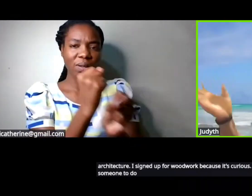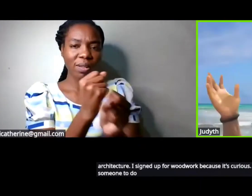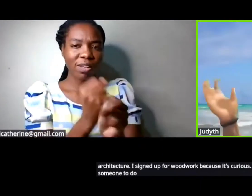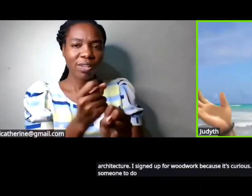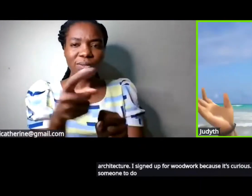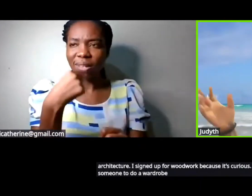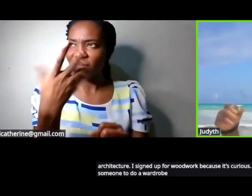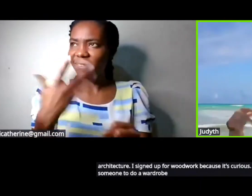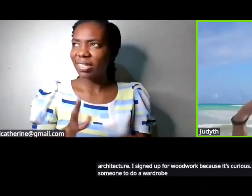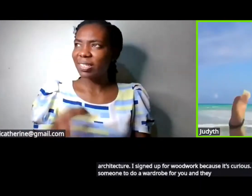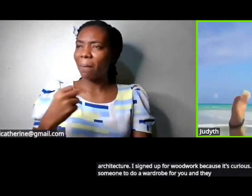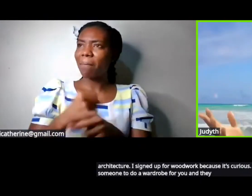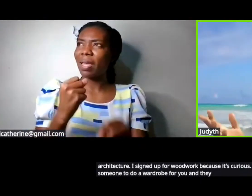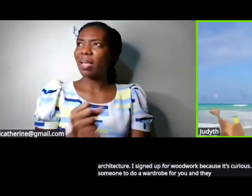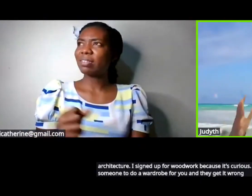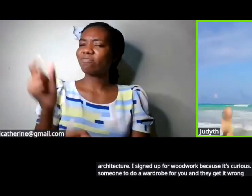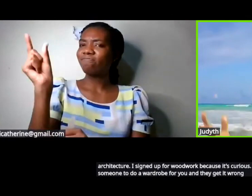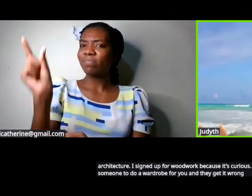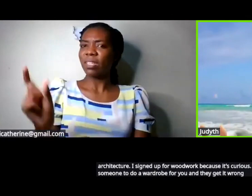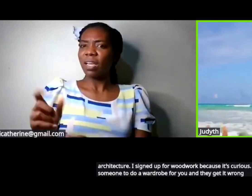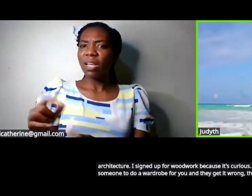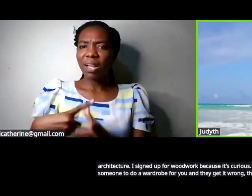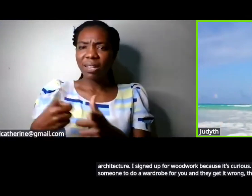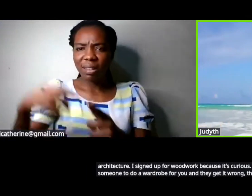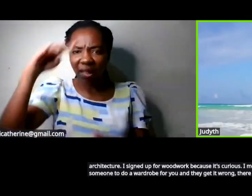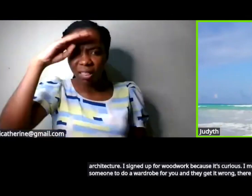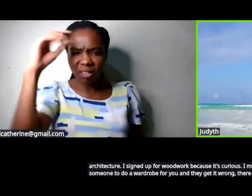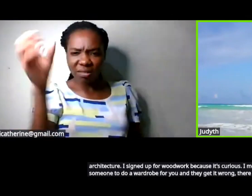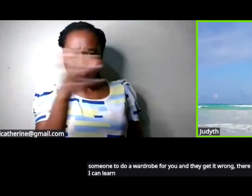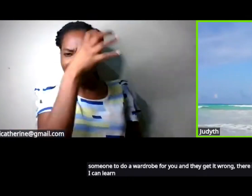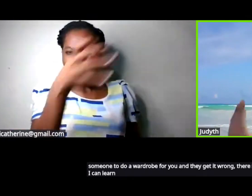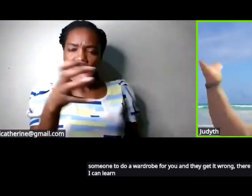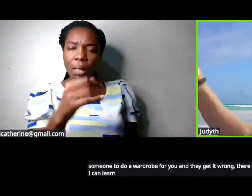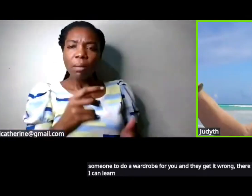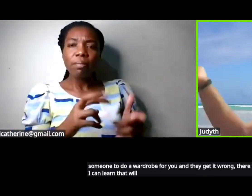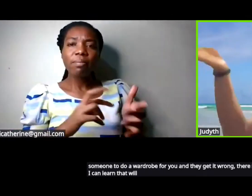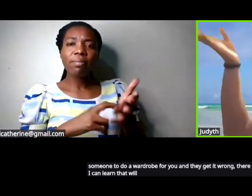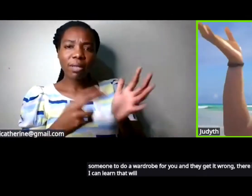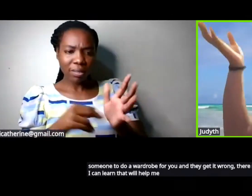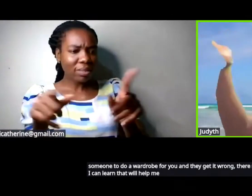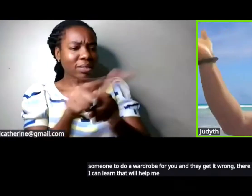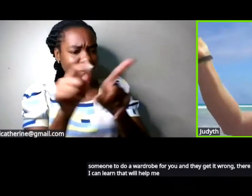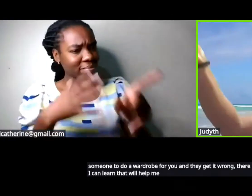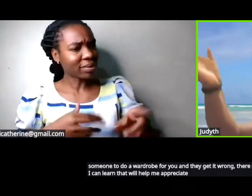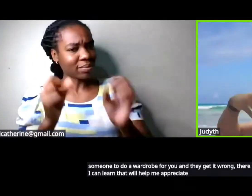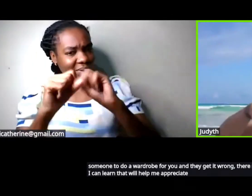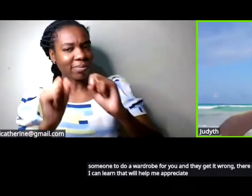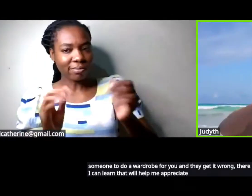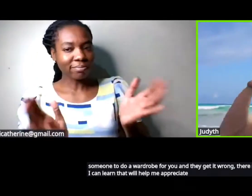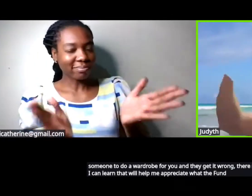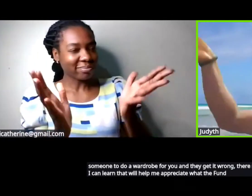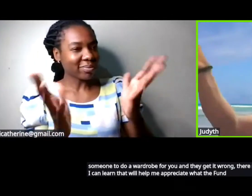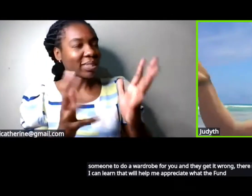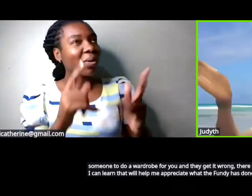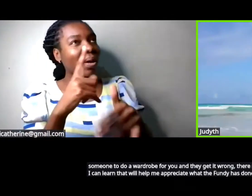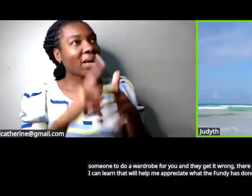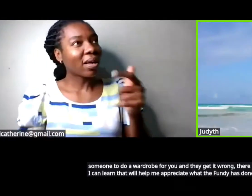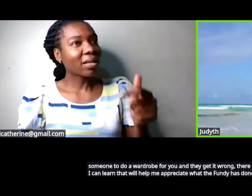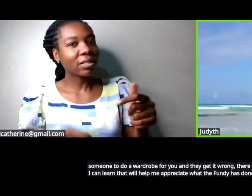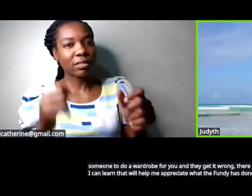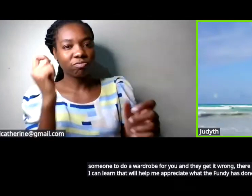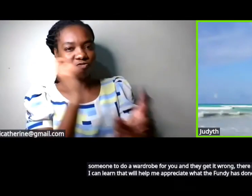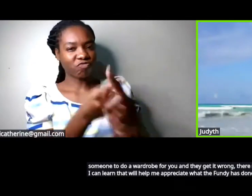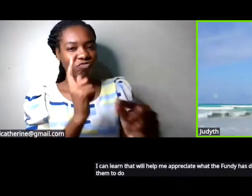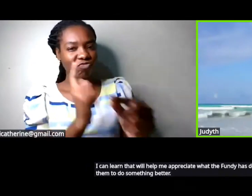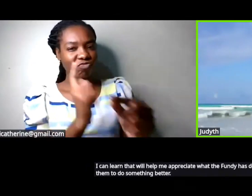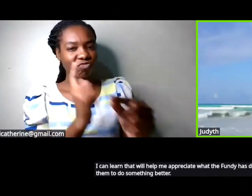you and they get it wrong. There must be something I can learn that will help me appreciate what the fundi has done or challenge them to do something